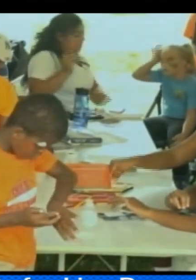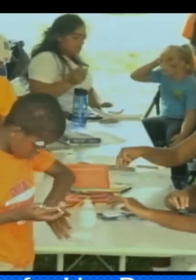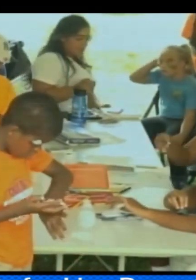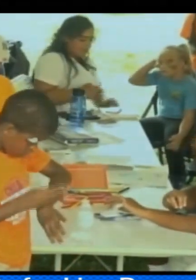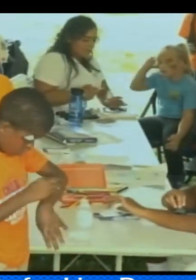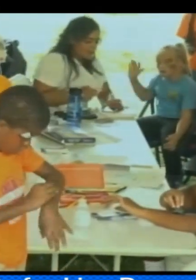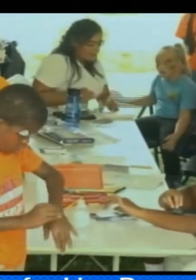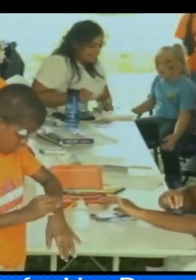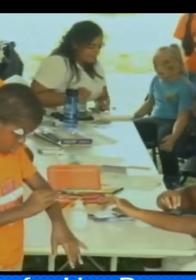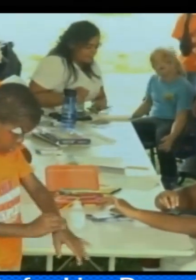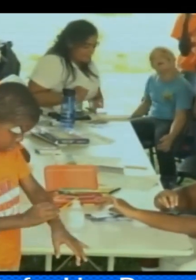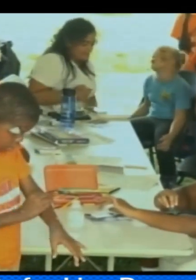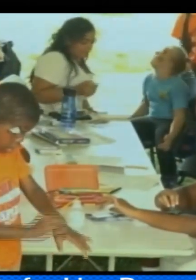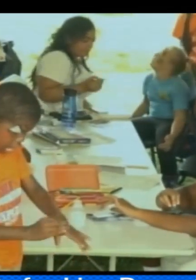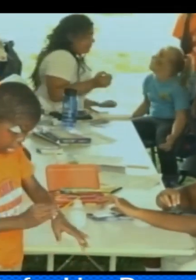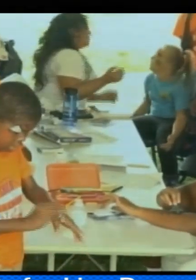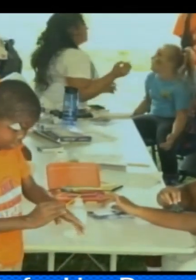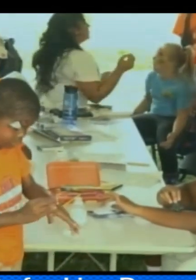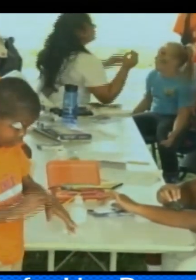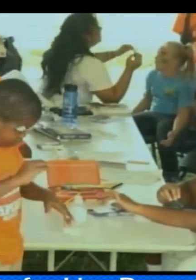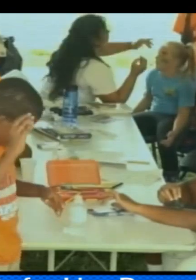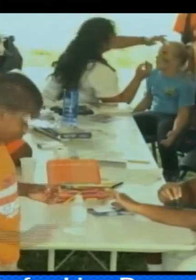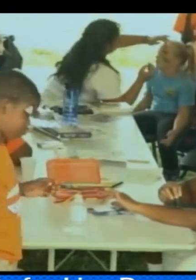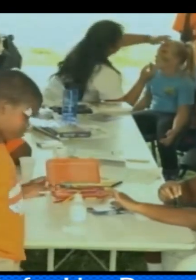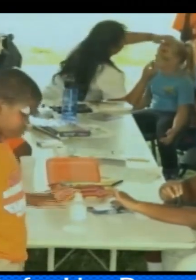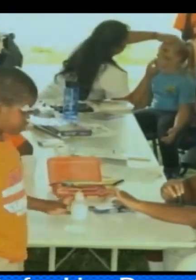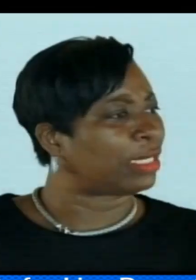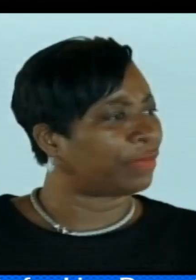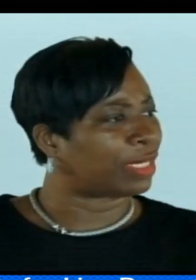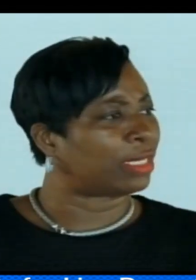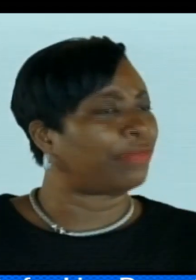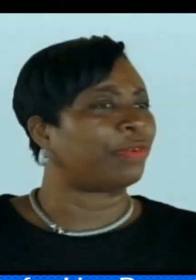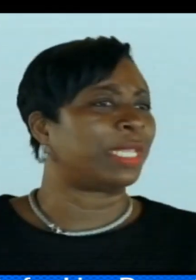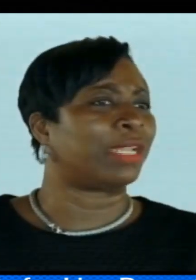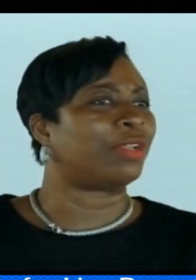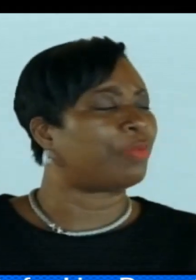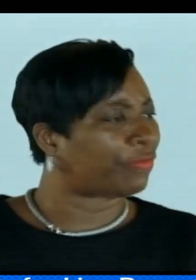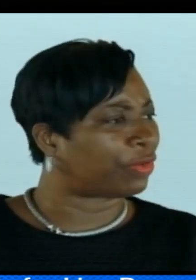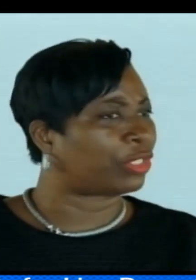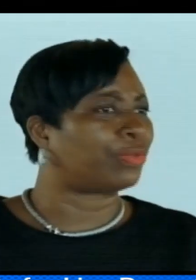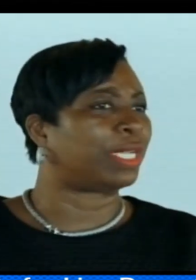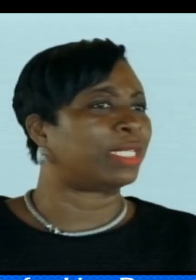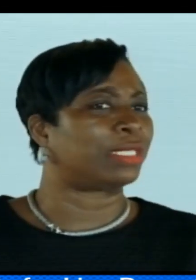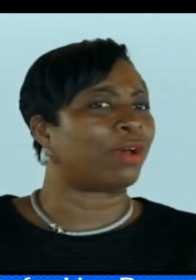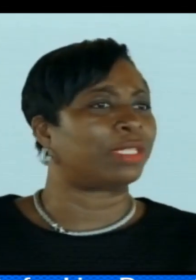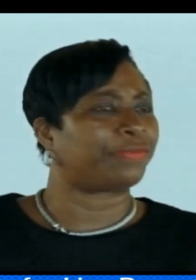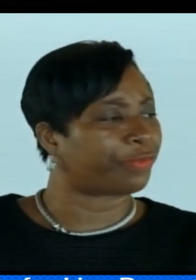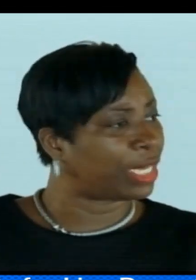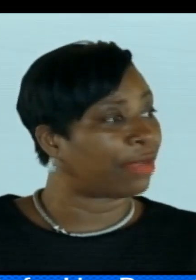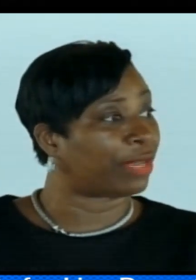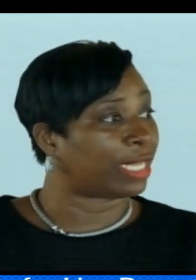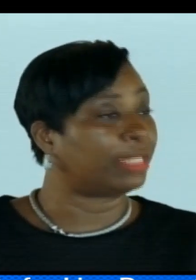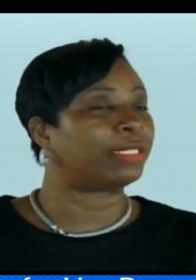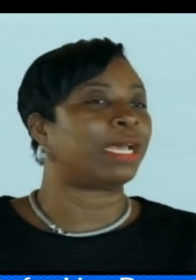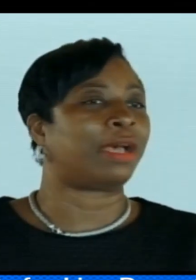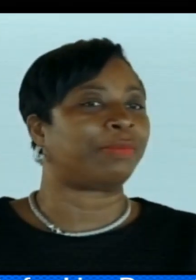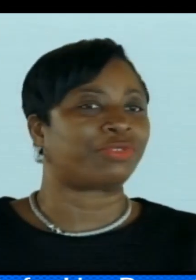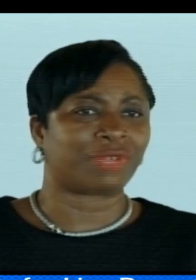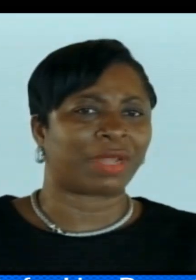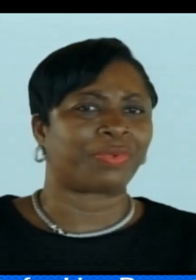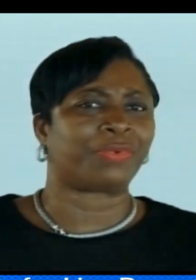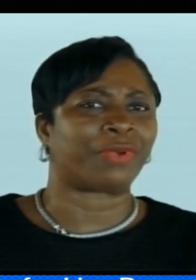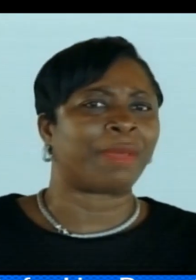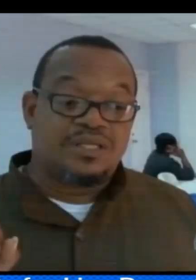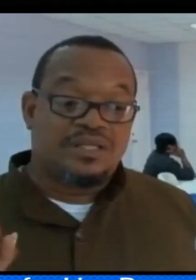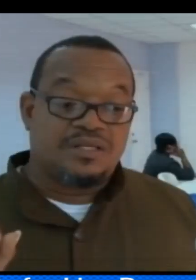our students with hearing issues. We have benefited significantly from that. A number of our students got free hearing aids